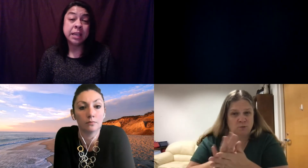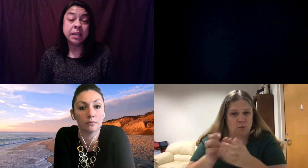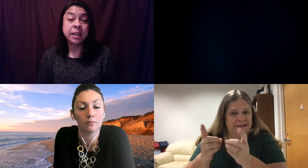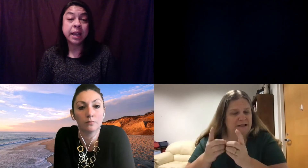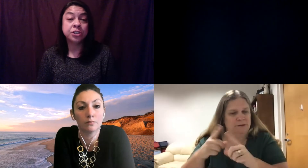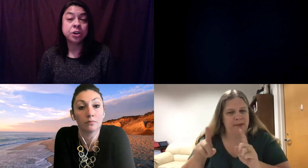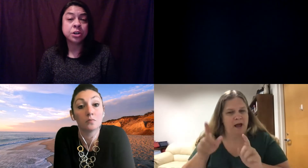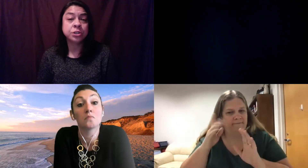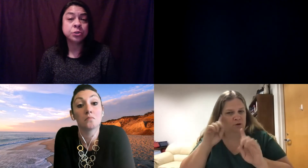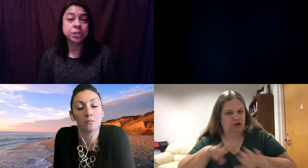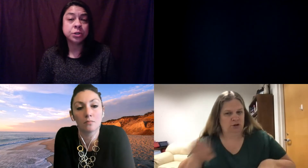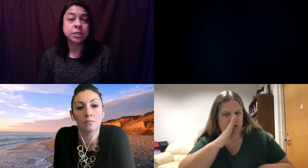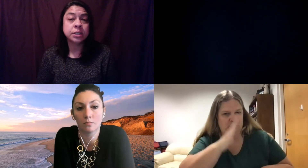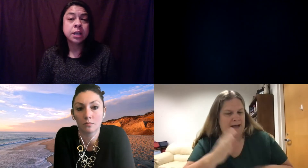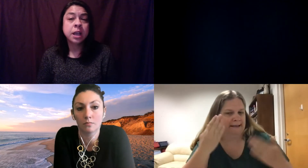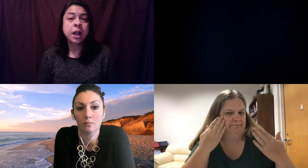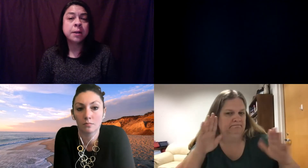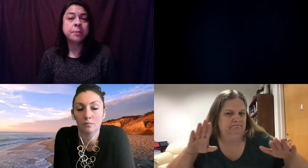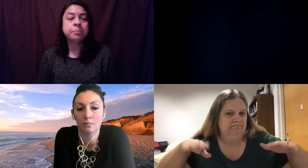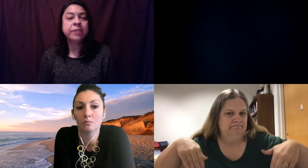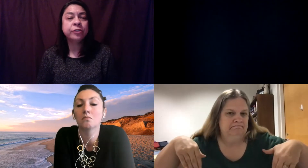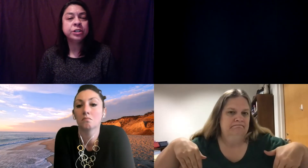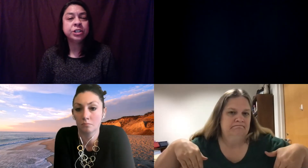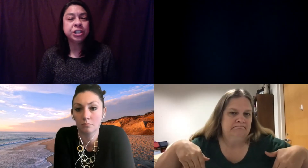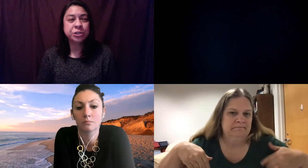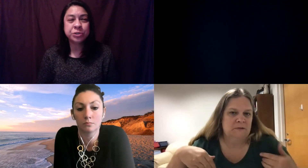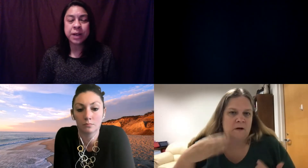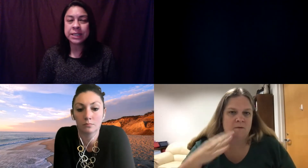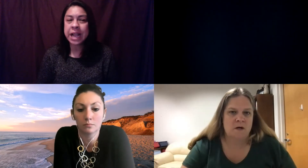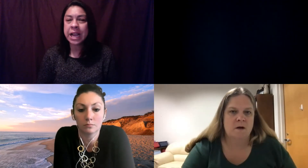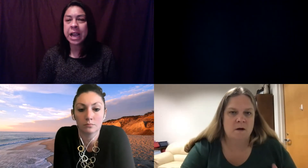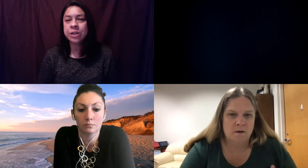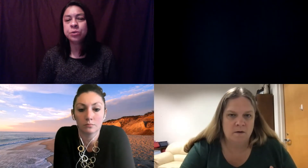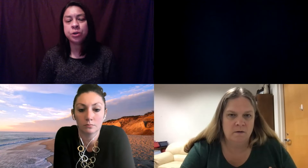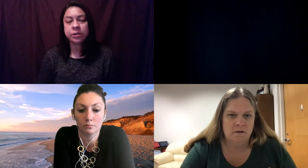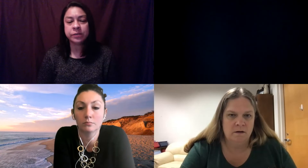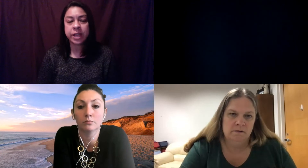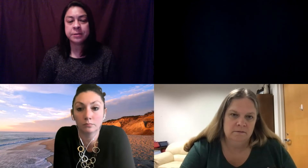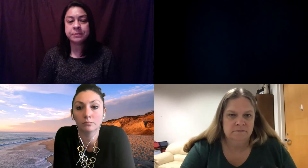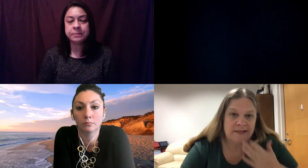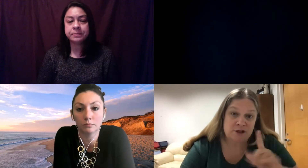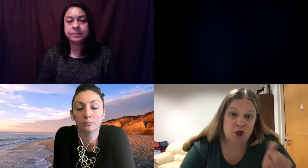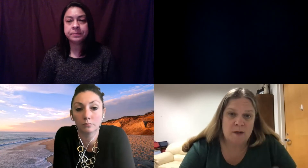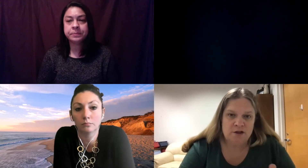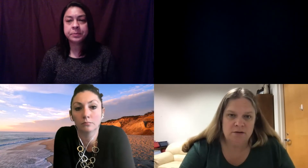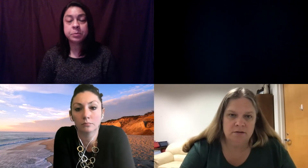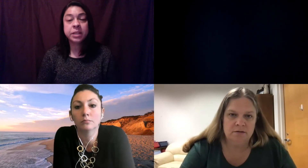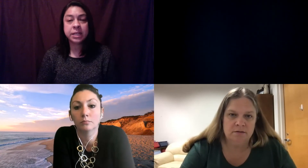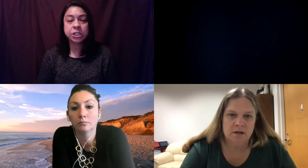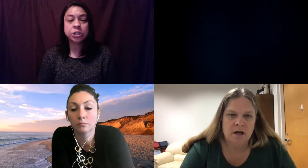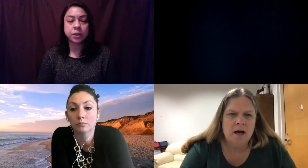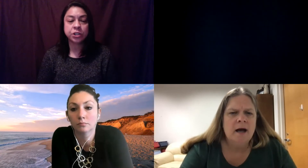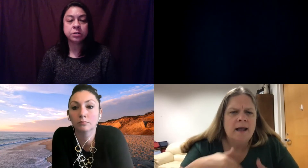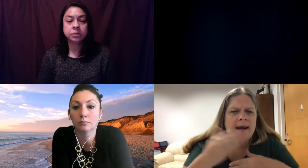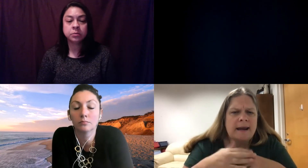EAP and HR school districts. But for children directly, I don't know as of yet. But that